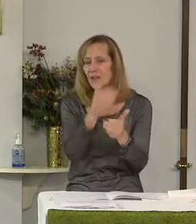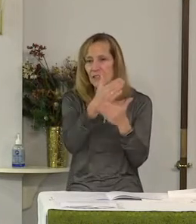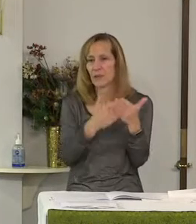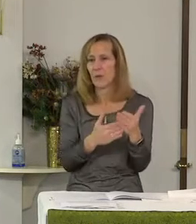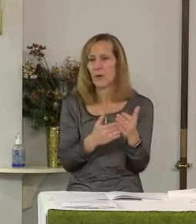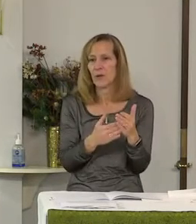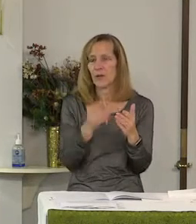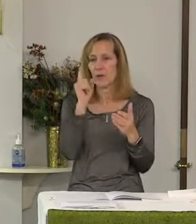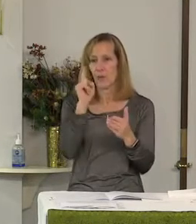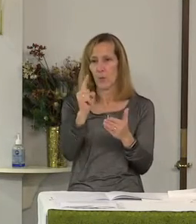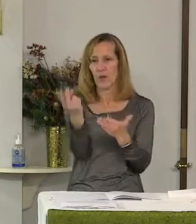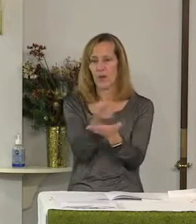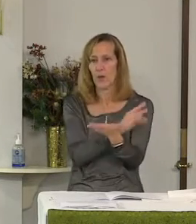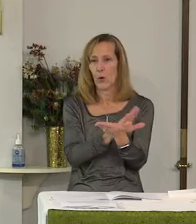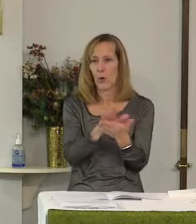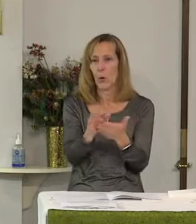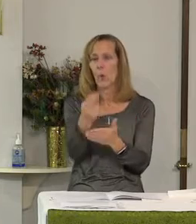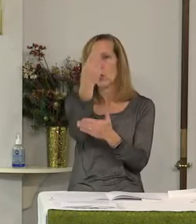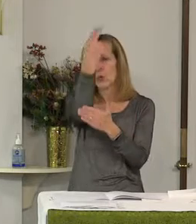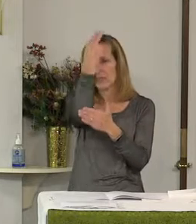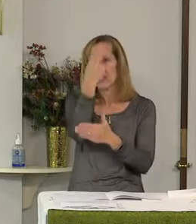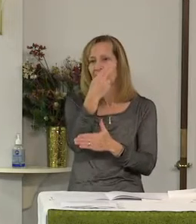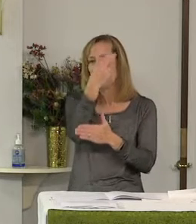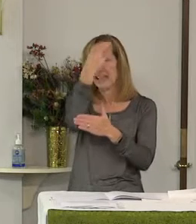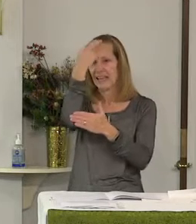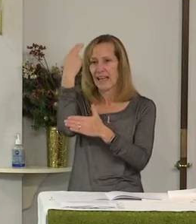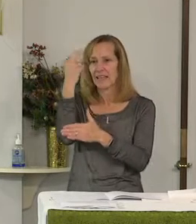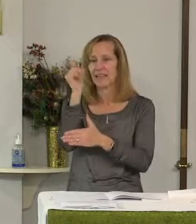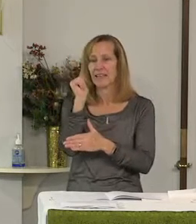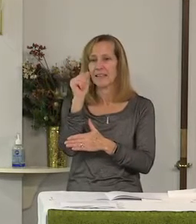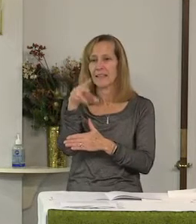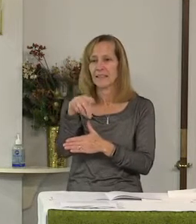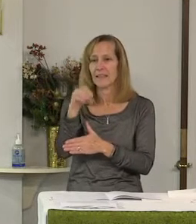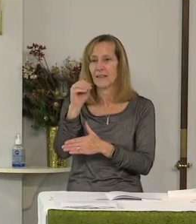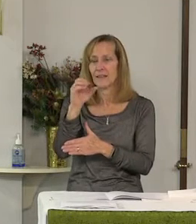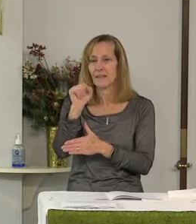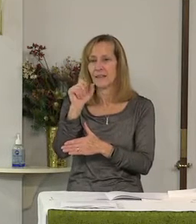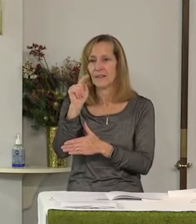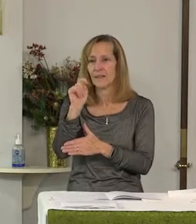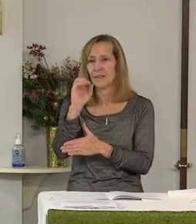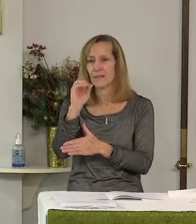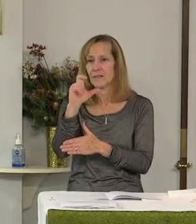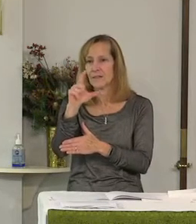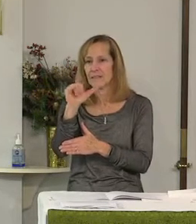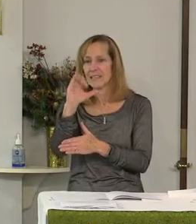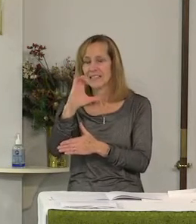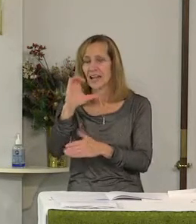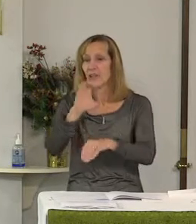of the one holy Catholic and Apostolic Church. We are the ones that